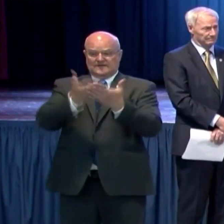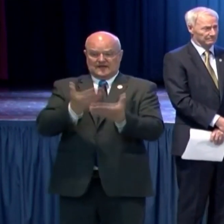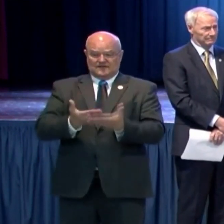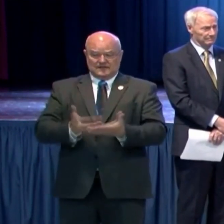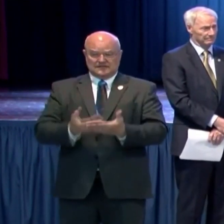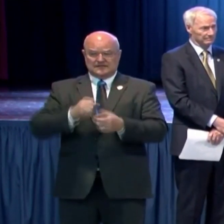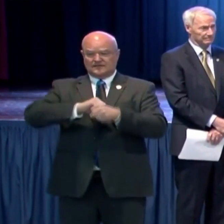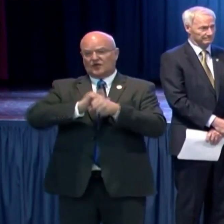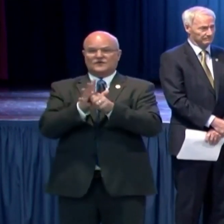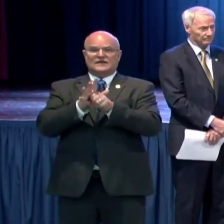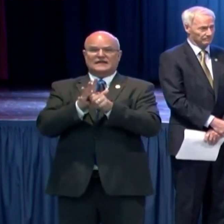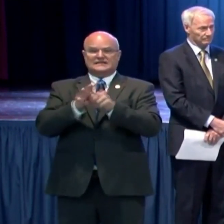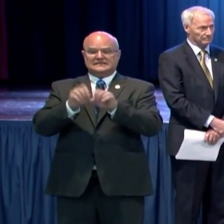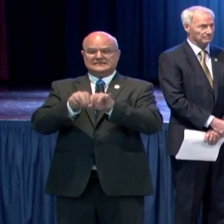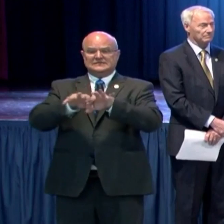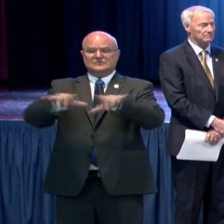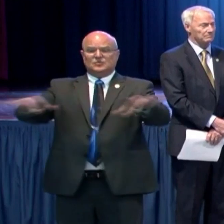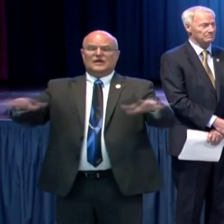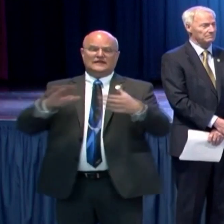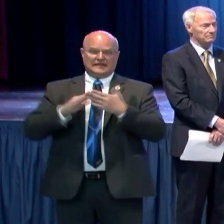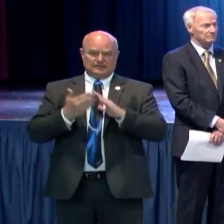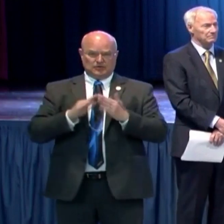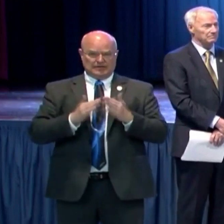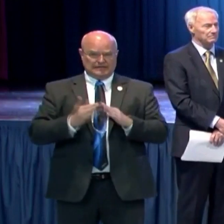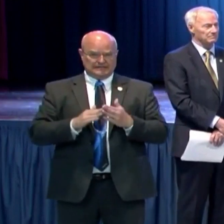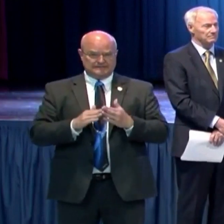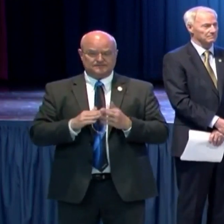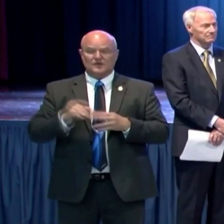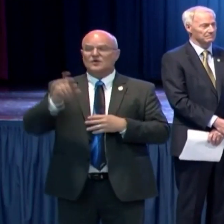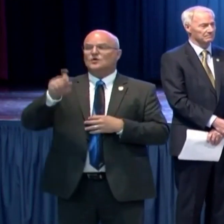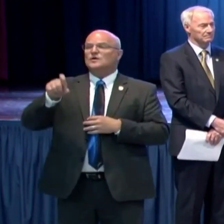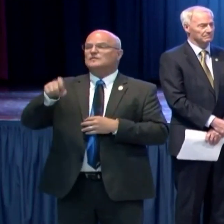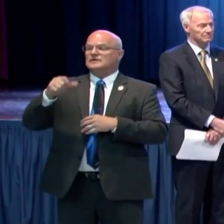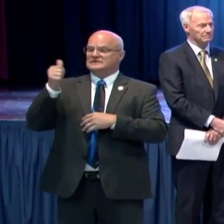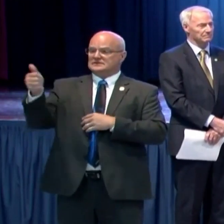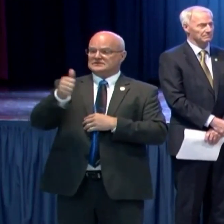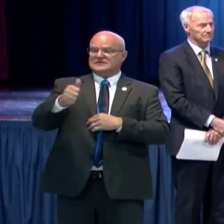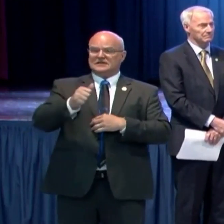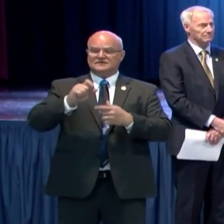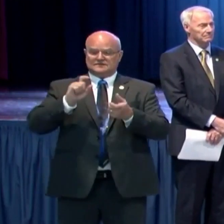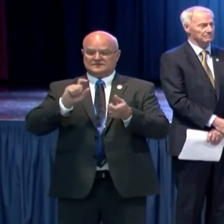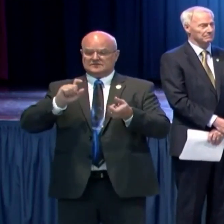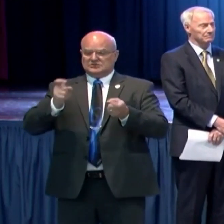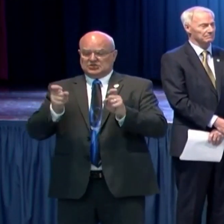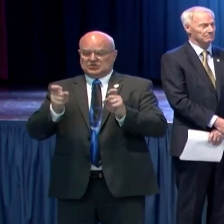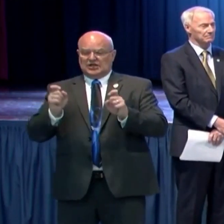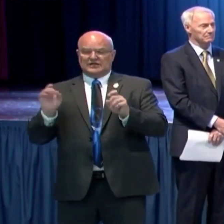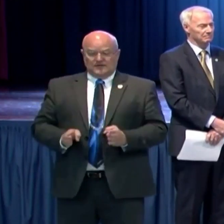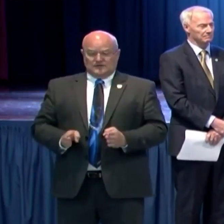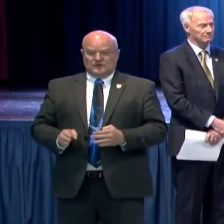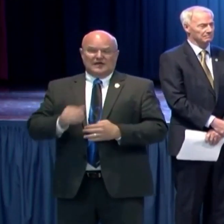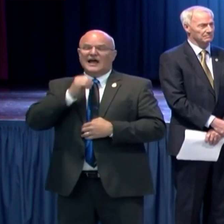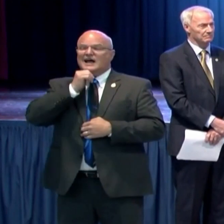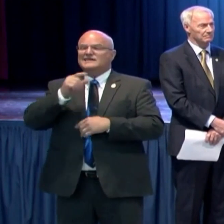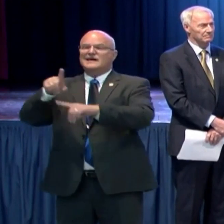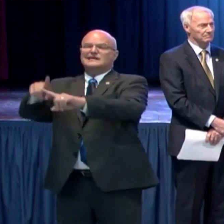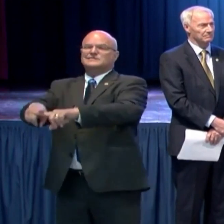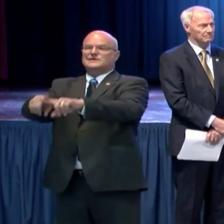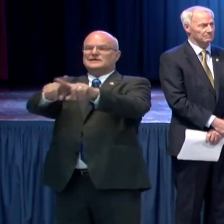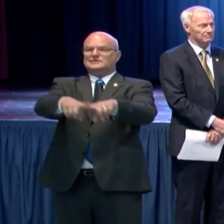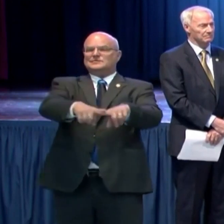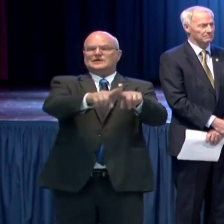of COVID-19 spread in our communities. We're going to need to adjust our behavior individually on